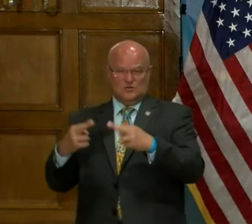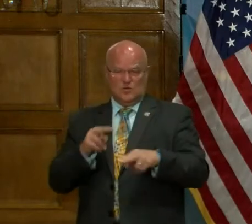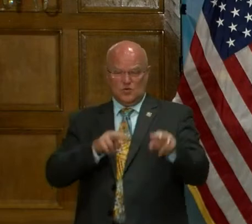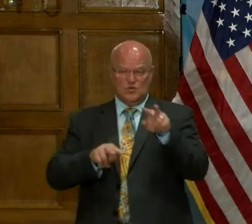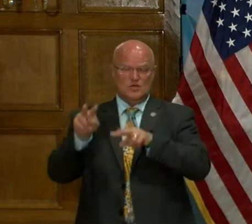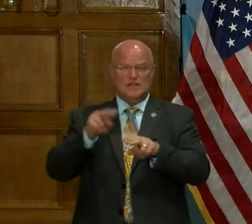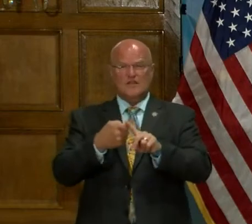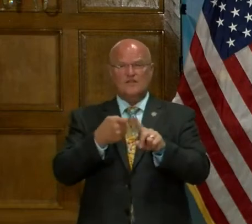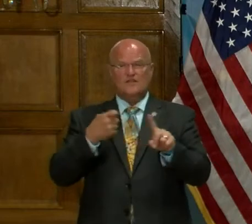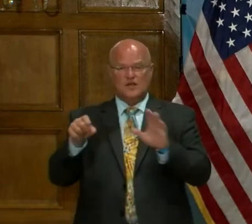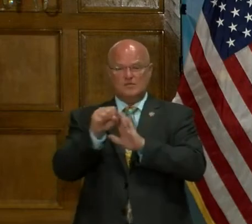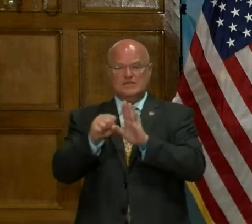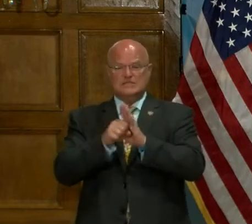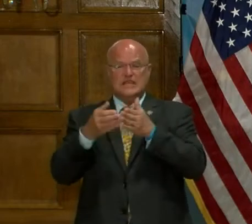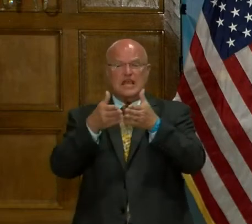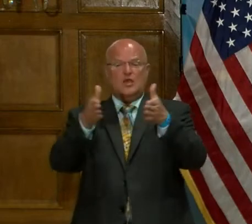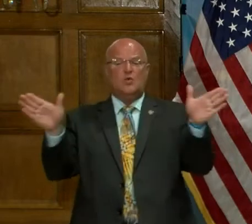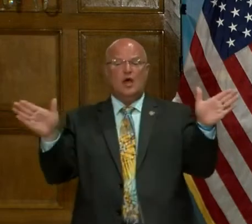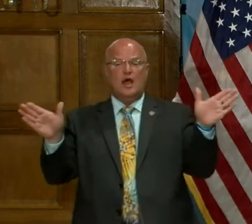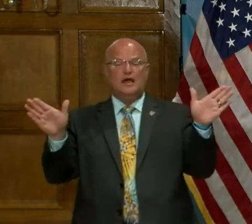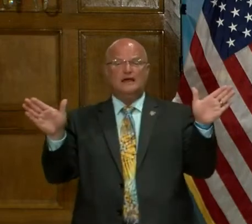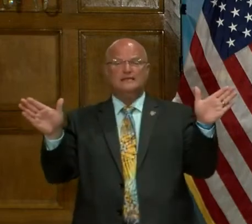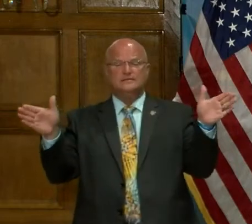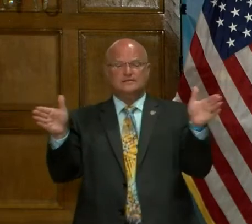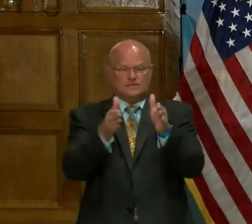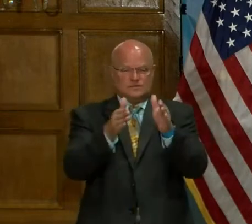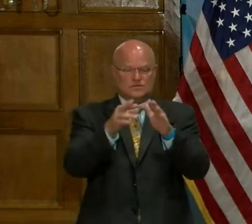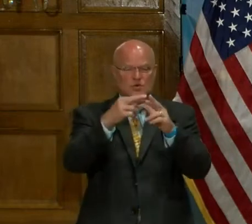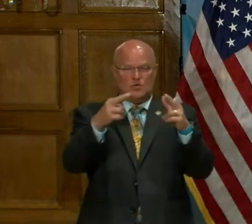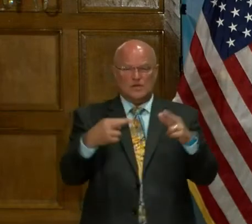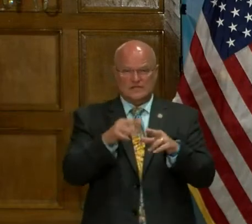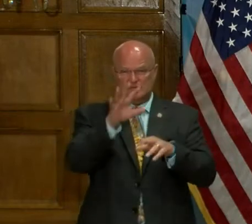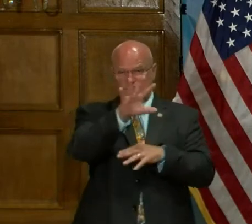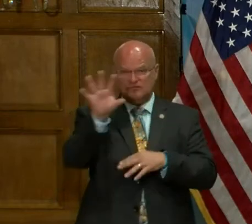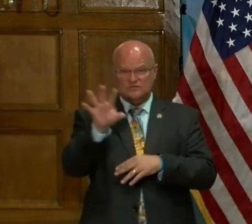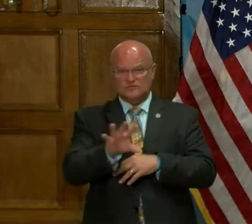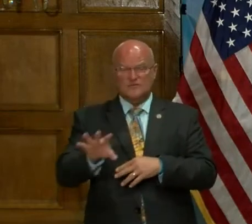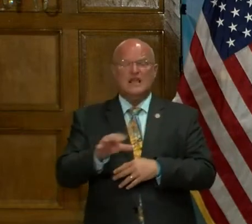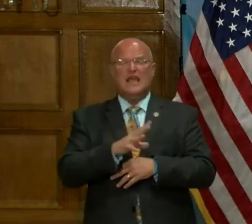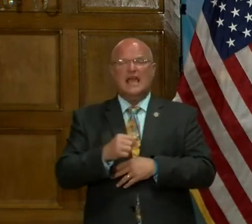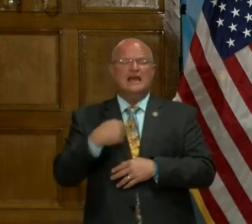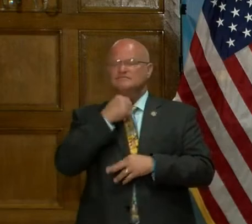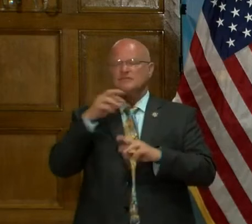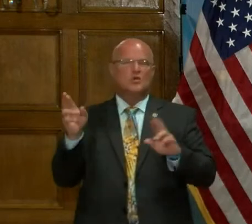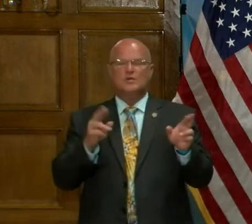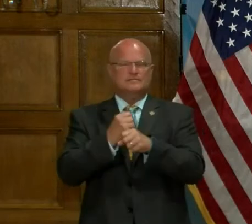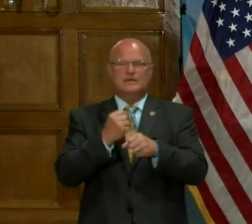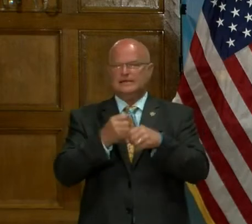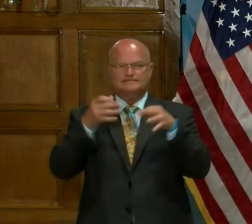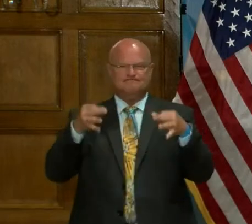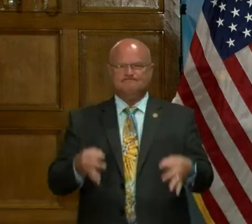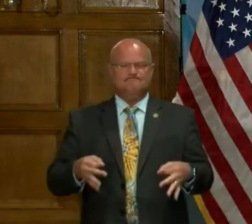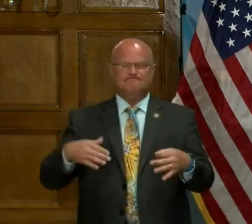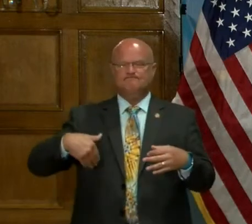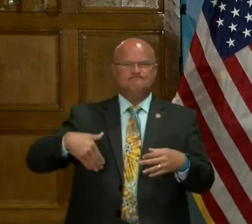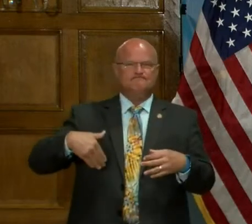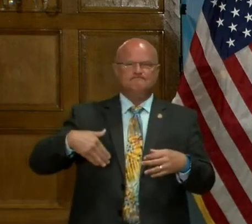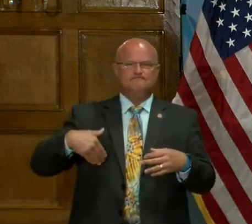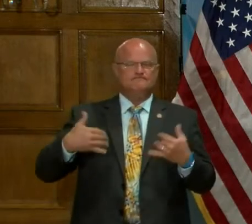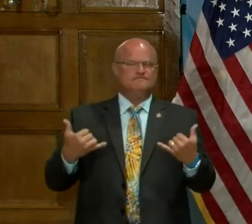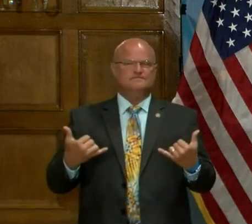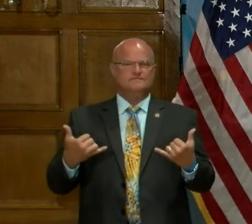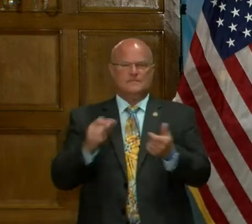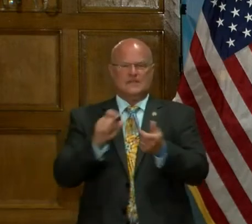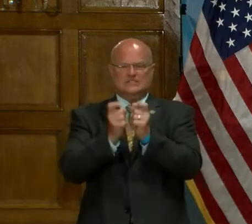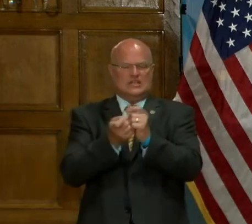looking at it simply from a statewide approach to a regional approach. And we're not ready to make any